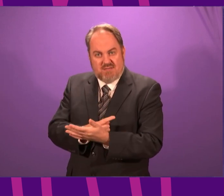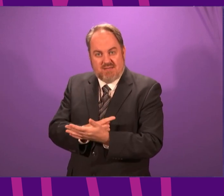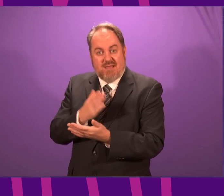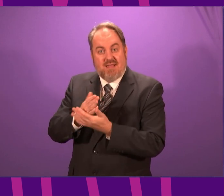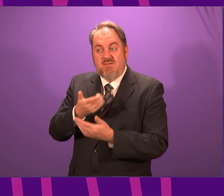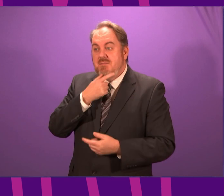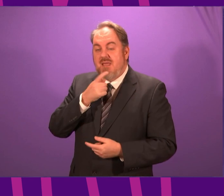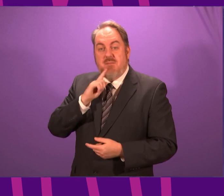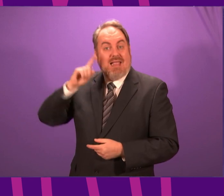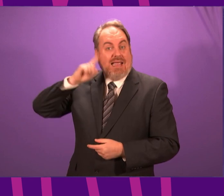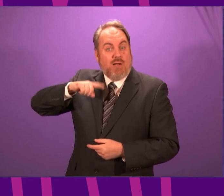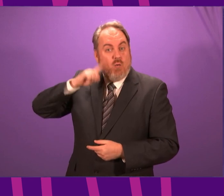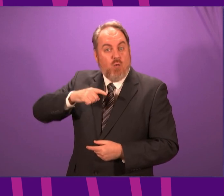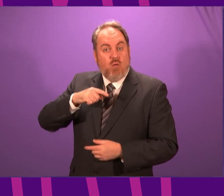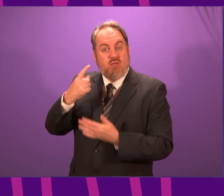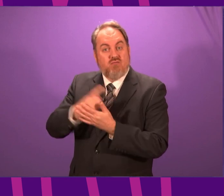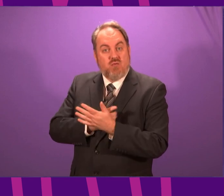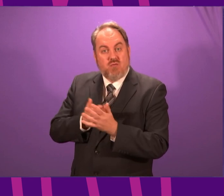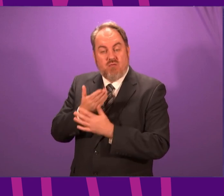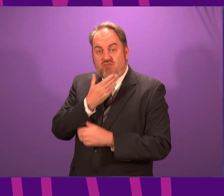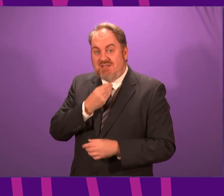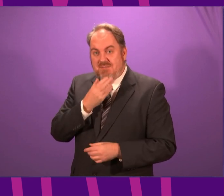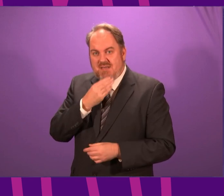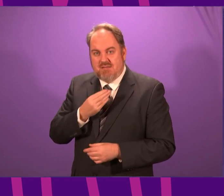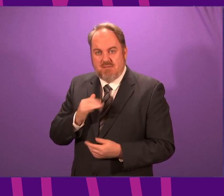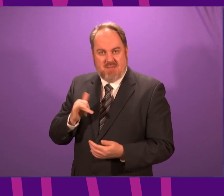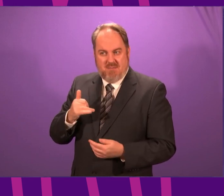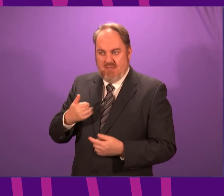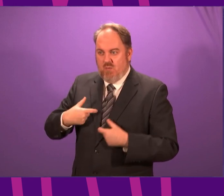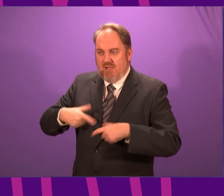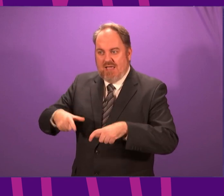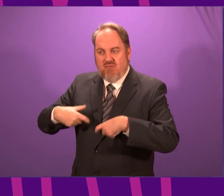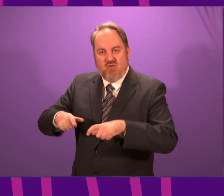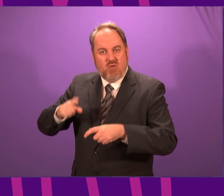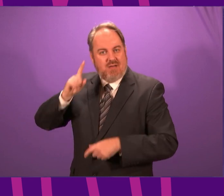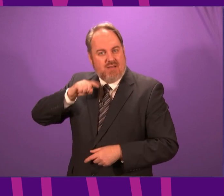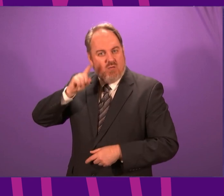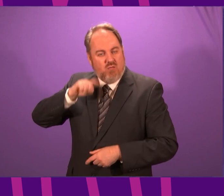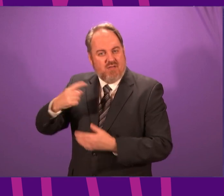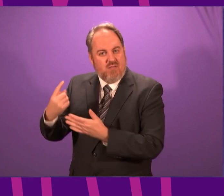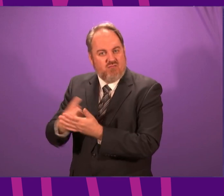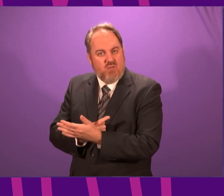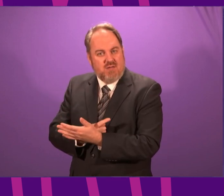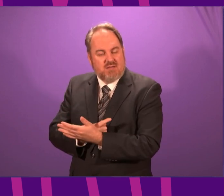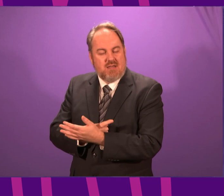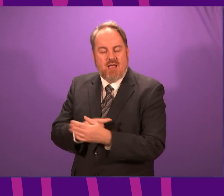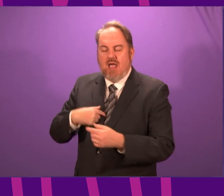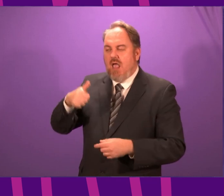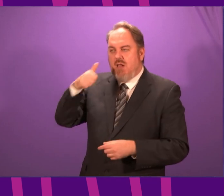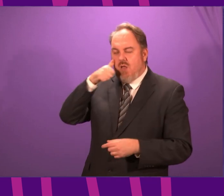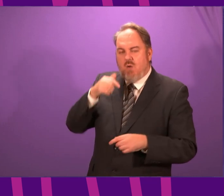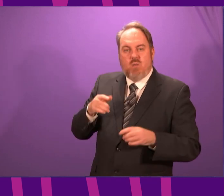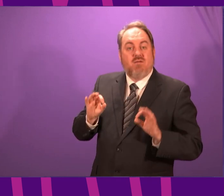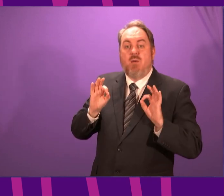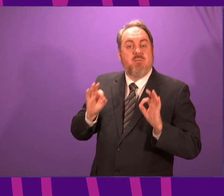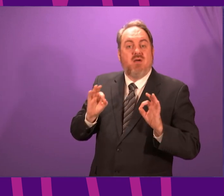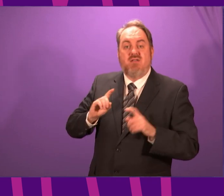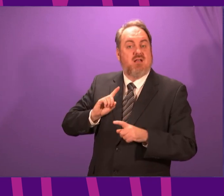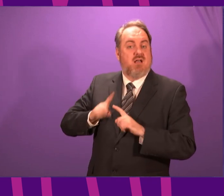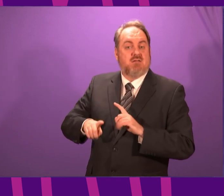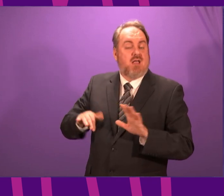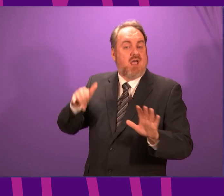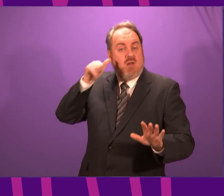adherence in all other respects becomes harder. Now, I know that no limited moderation can provide a full solution. The hard truth is, it